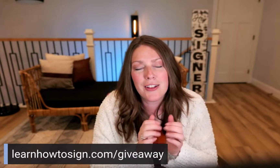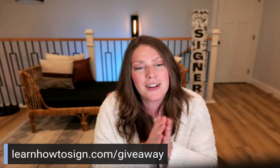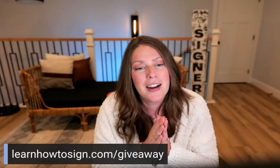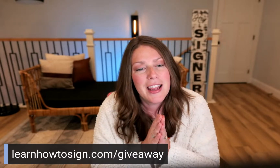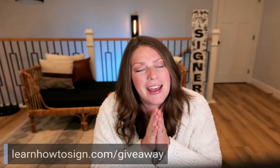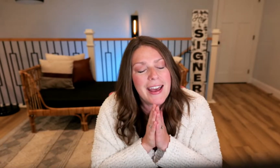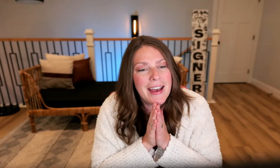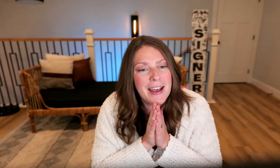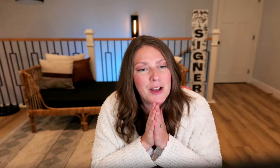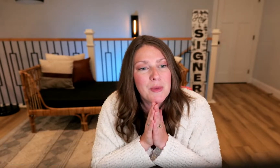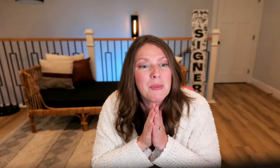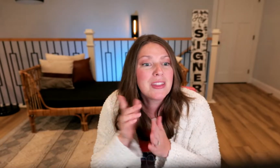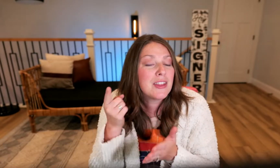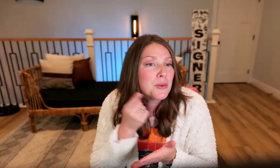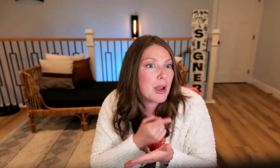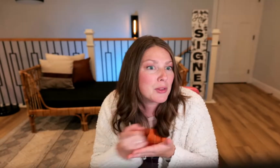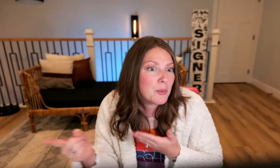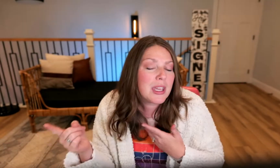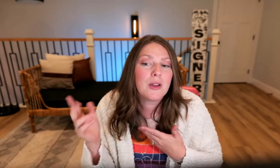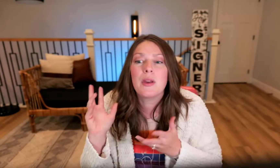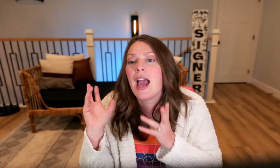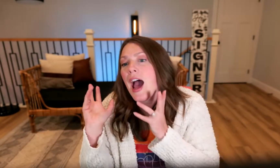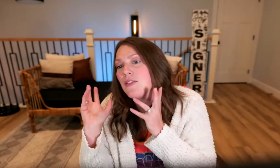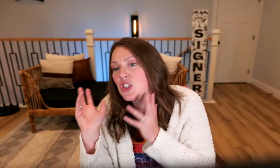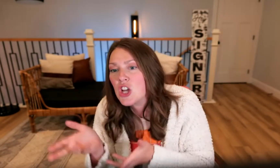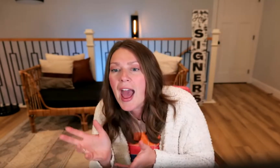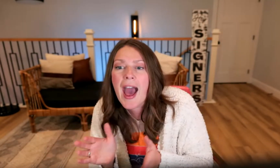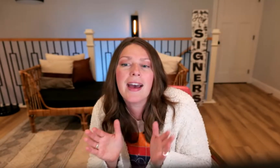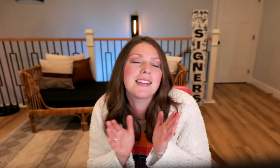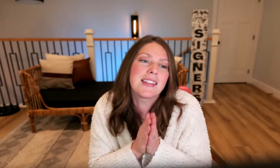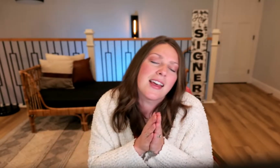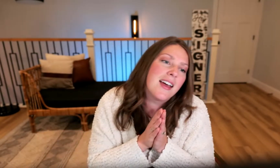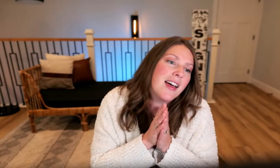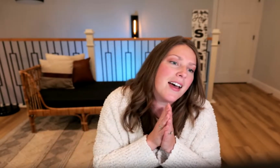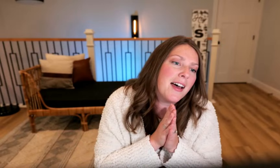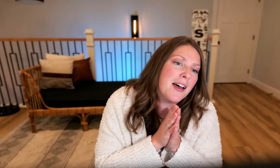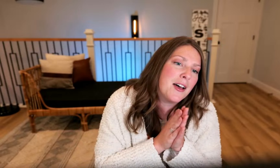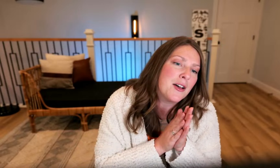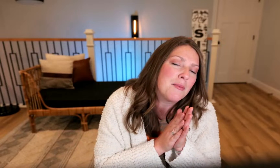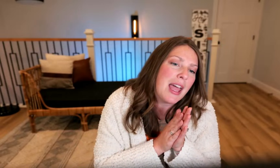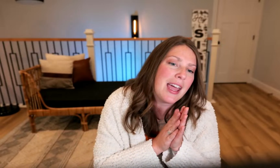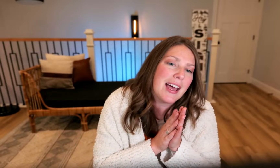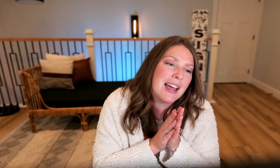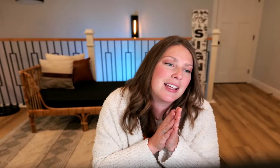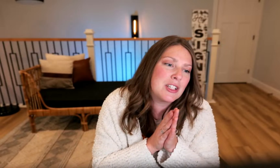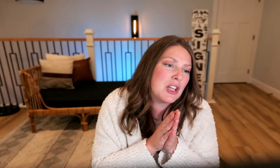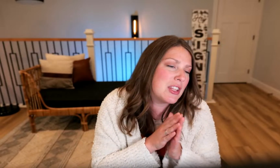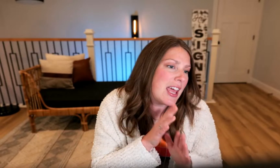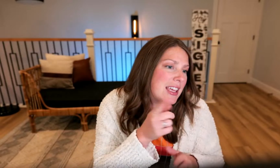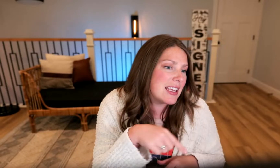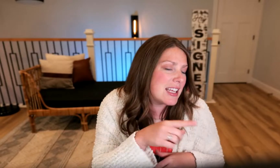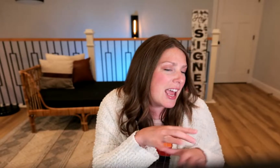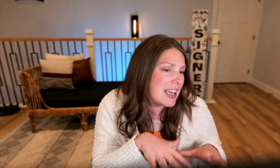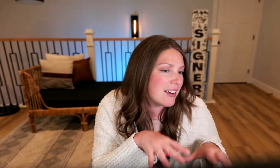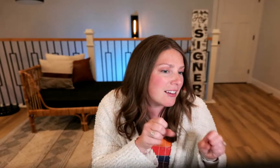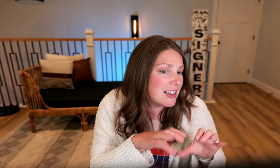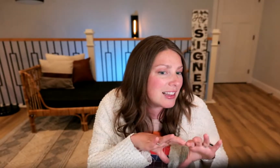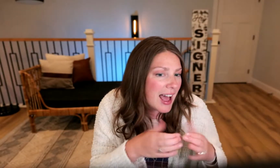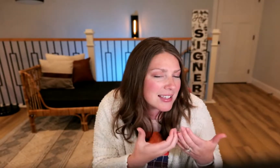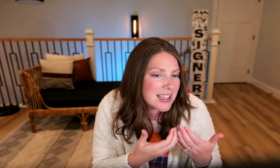together. But then throughout the week, we have chats, and they can take